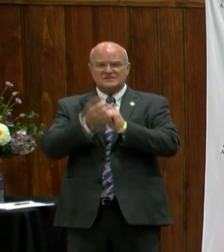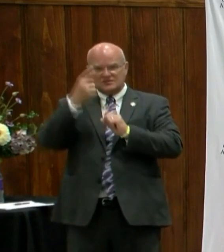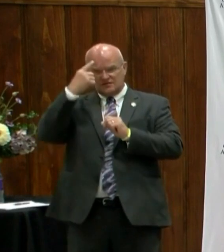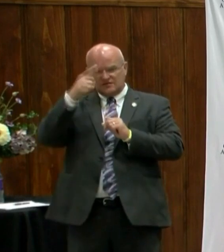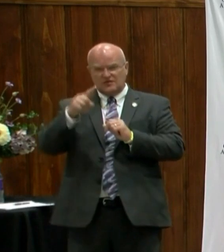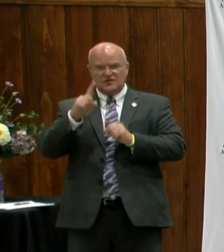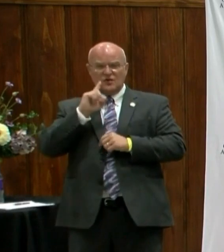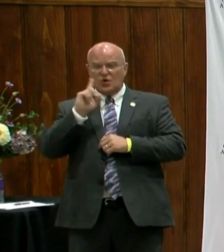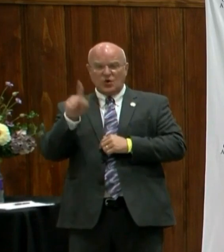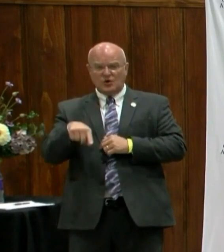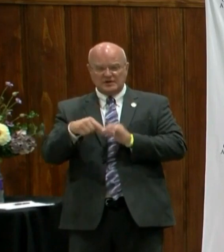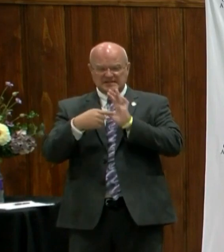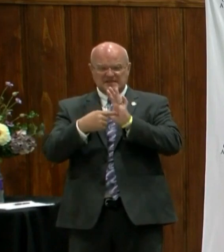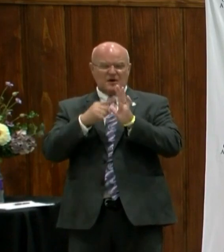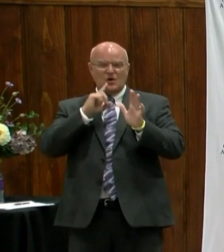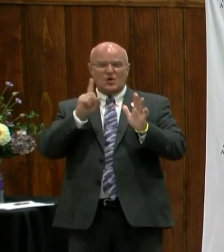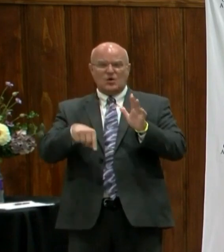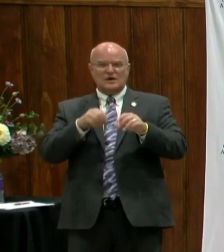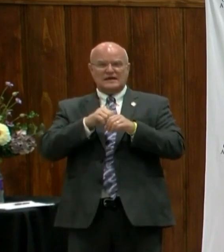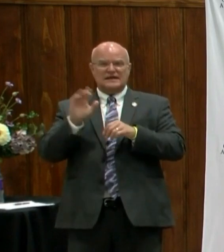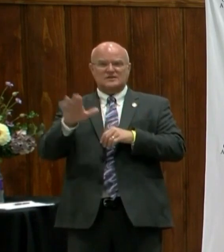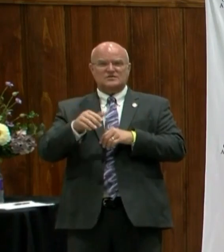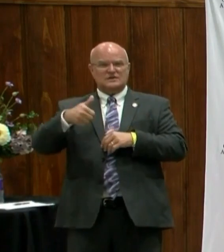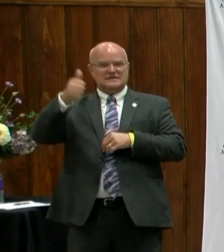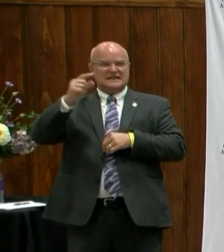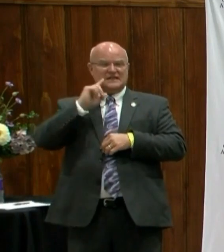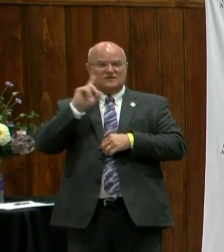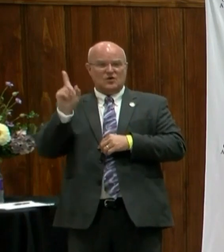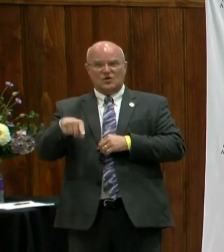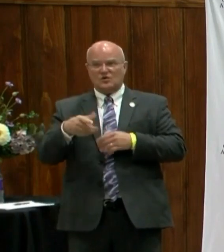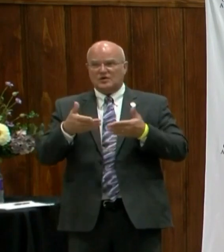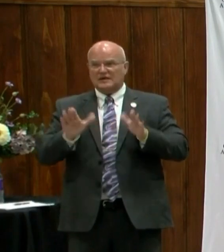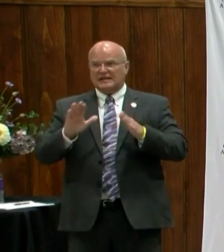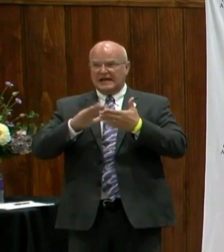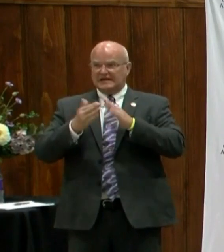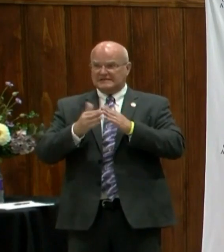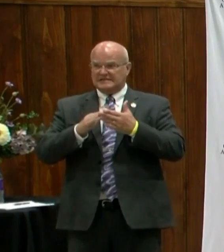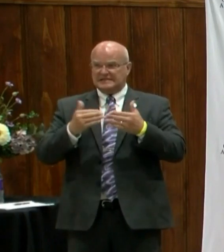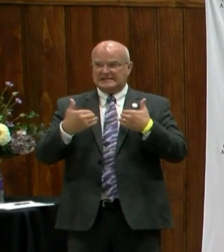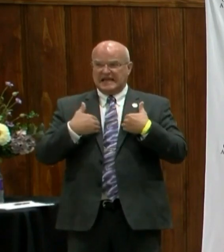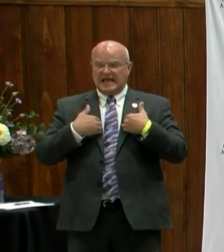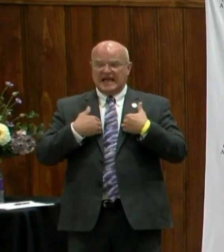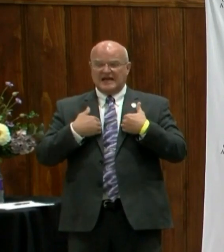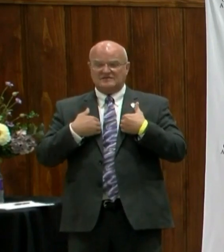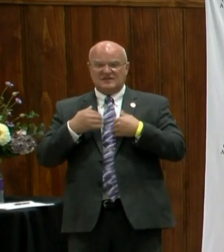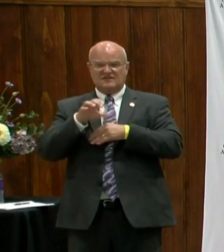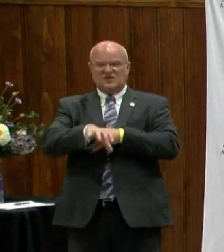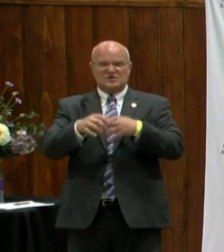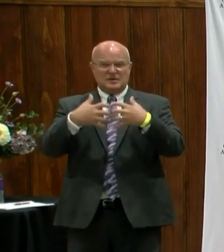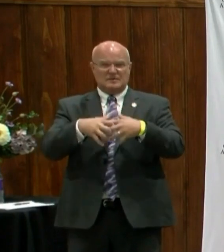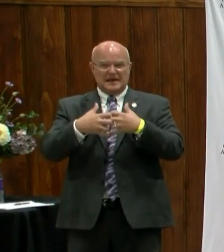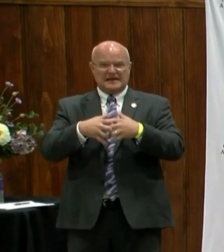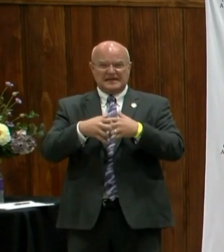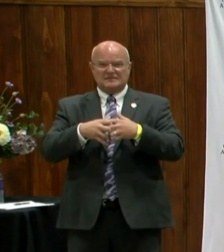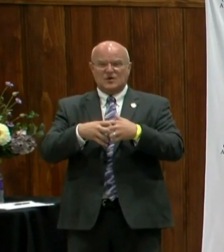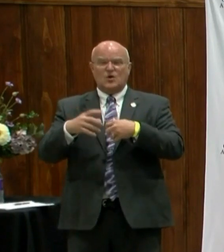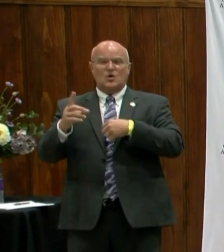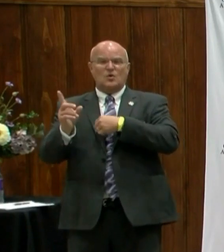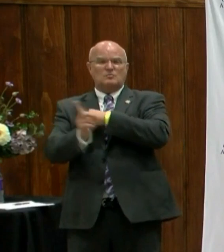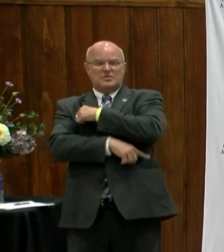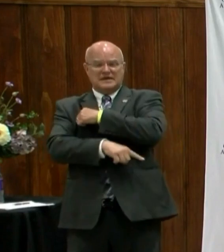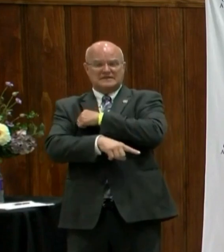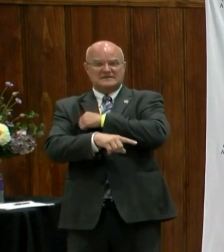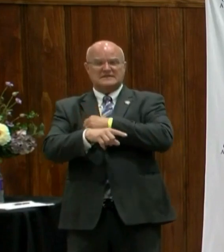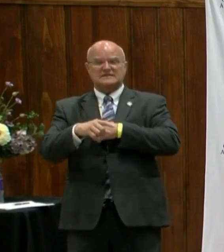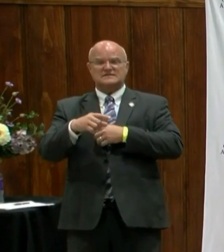model ordinance in your executive order to allow cities to have an enforcement mechanism or penalties